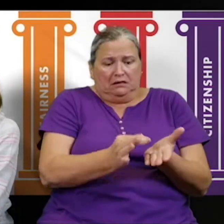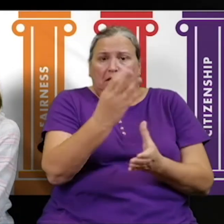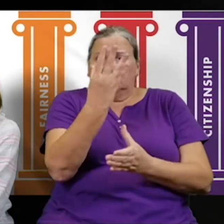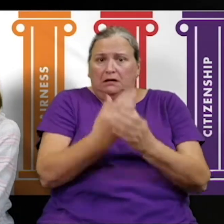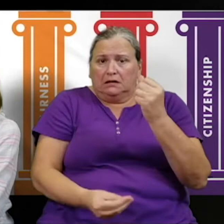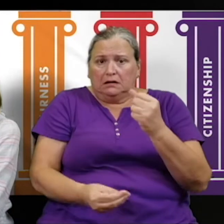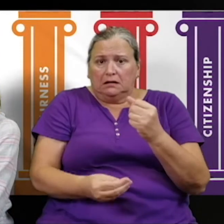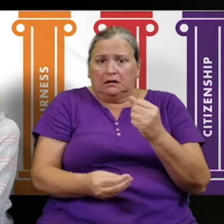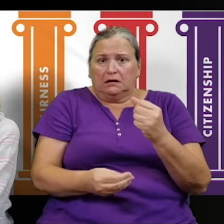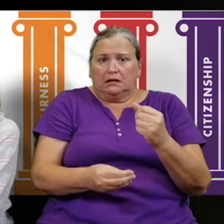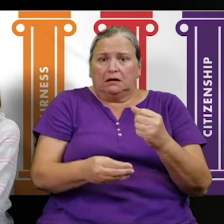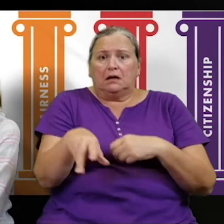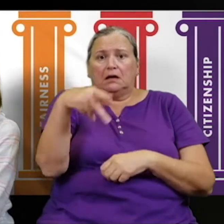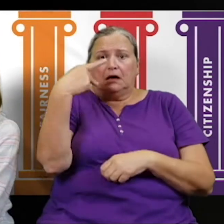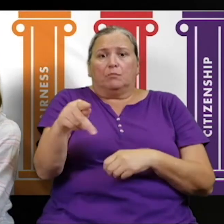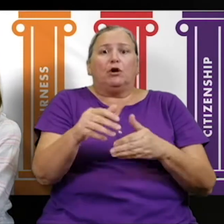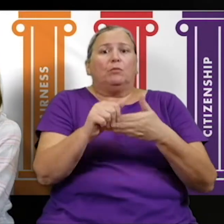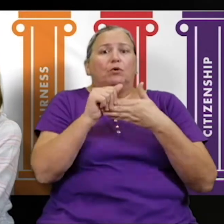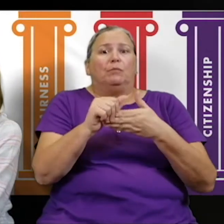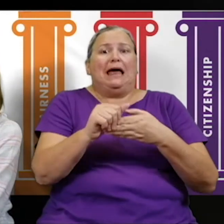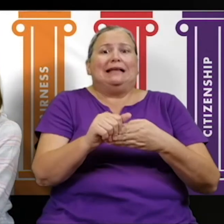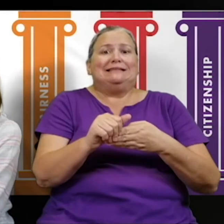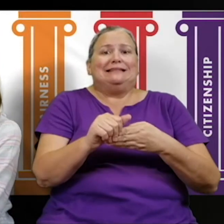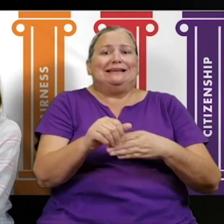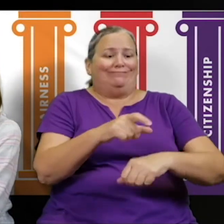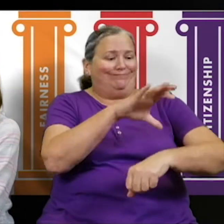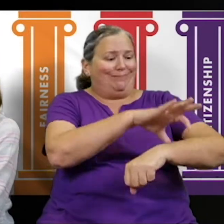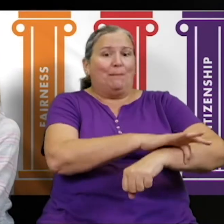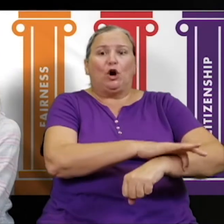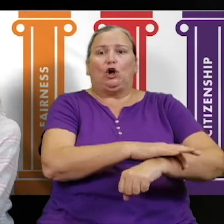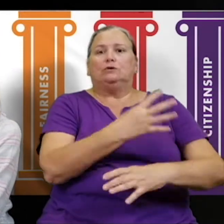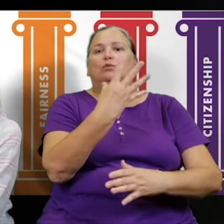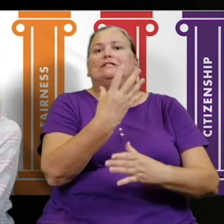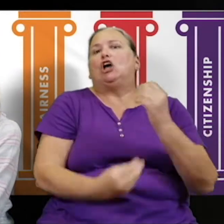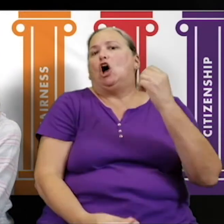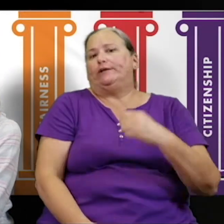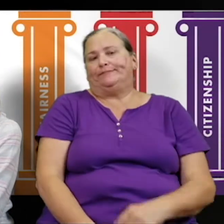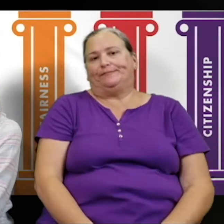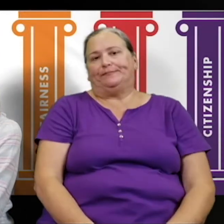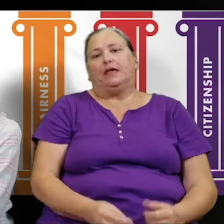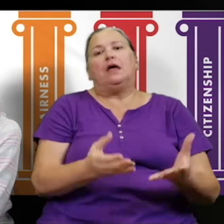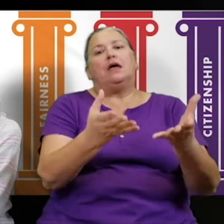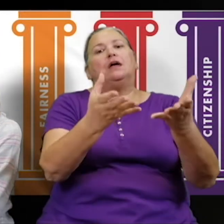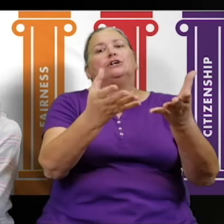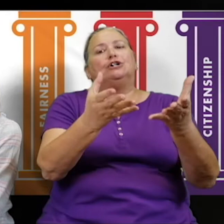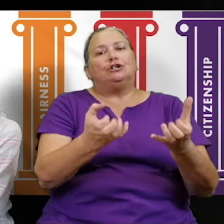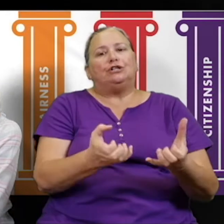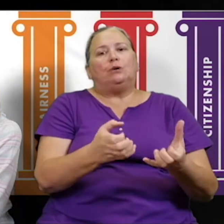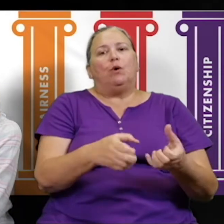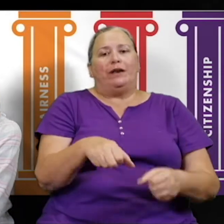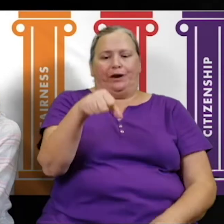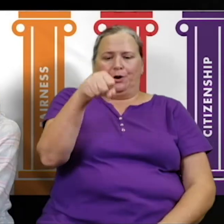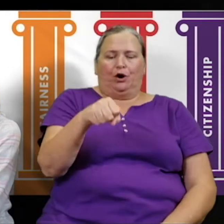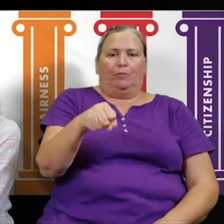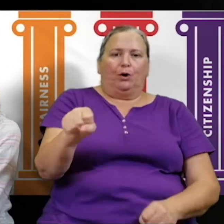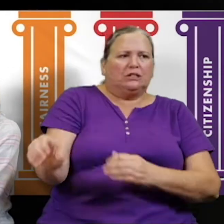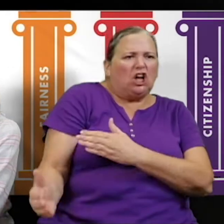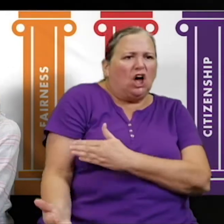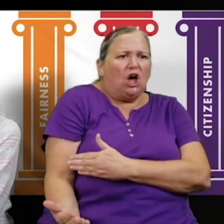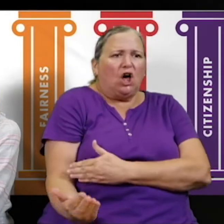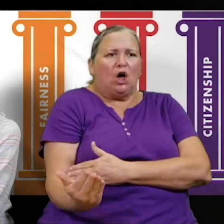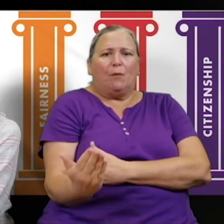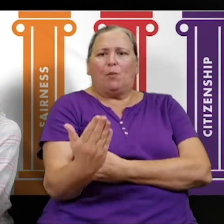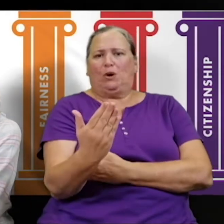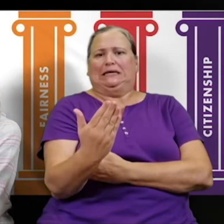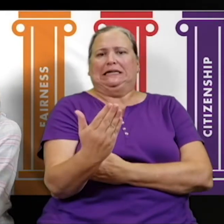gone. Her purple plastic purse was gone. Lily longed for her purse all morning. She was